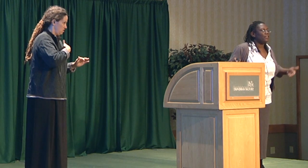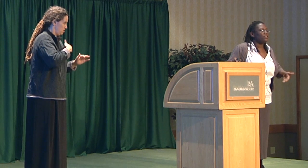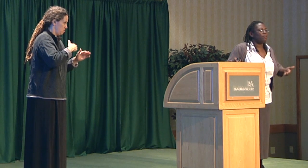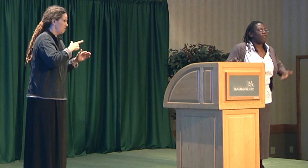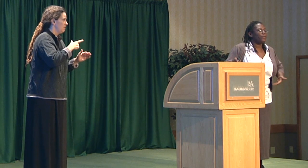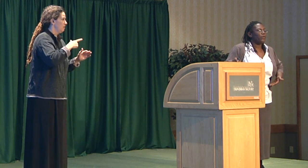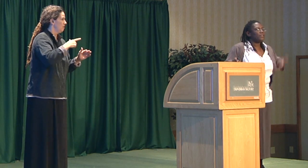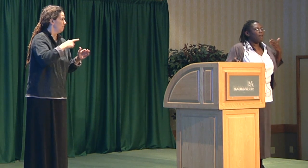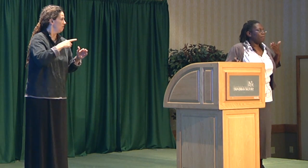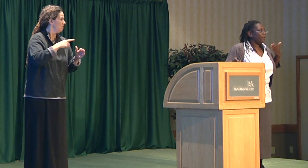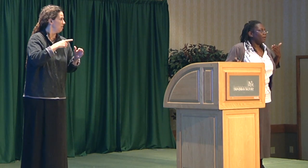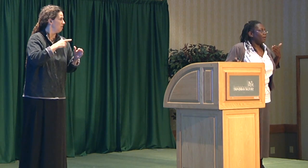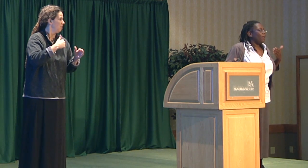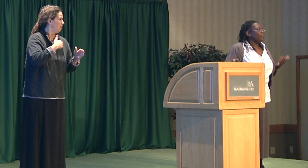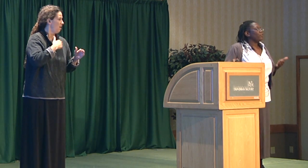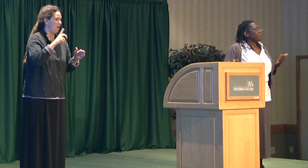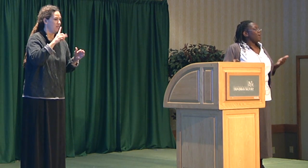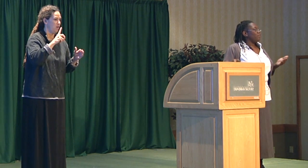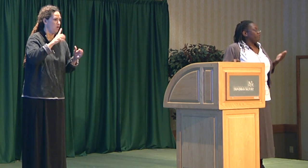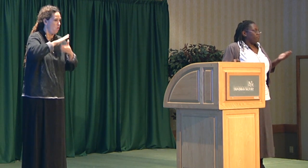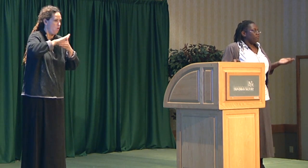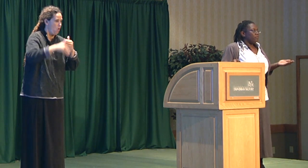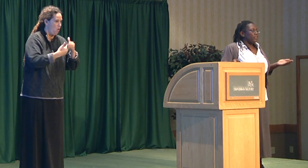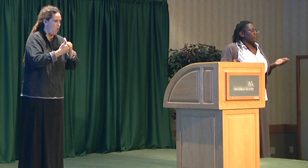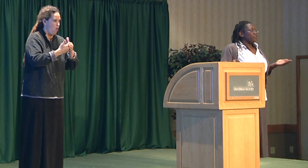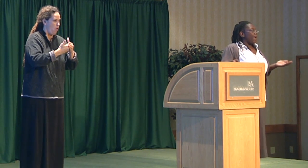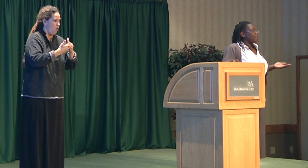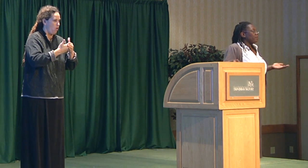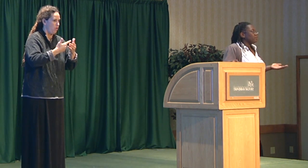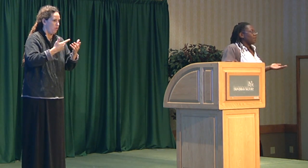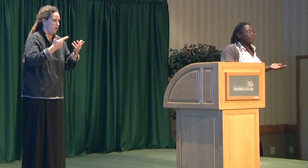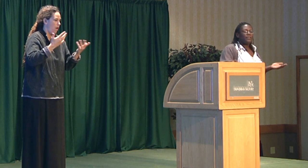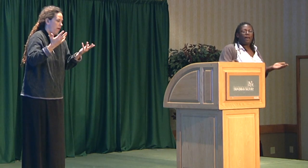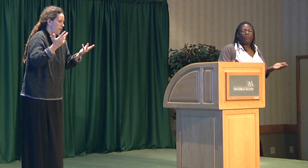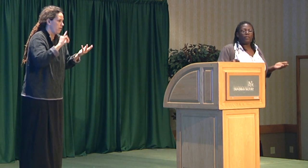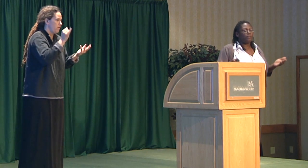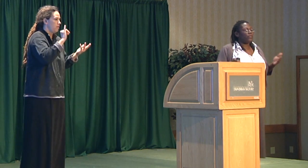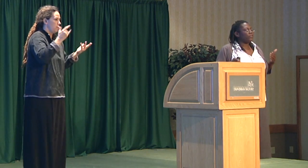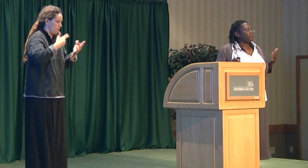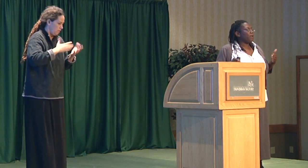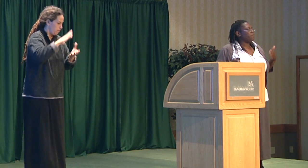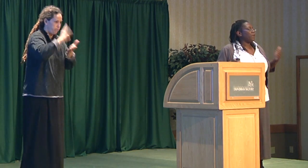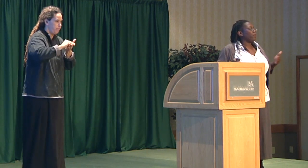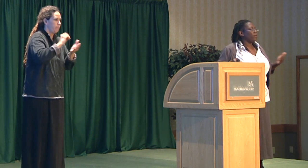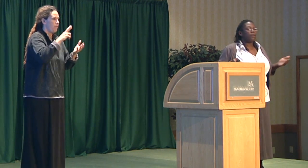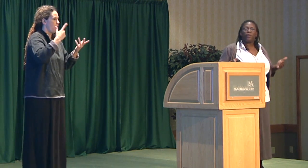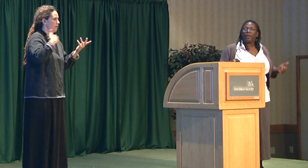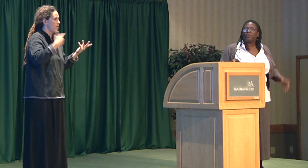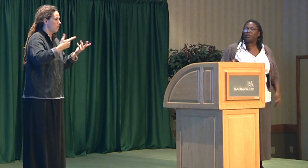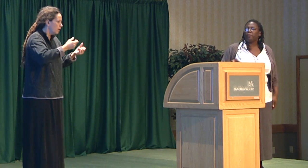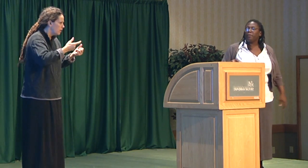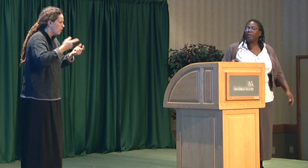understand, and they took them off from the waist up. These kind of things do happen. It happens a lot when there's some type of barrier